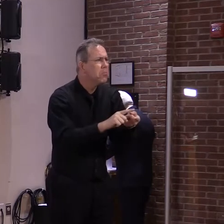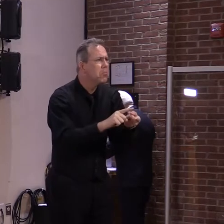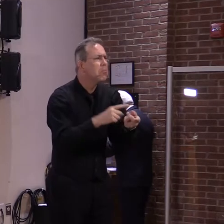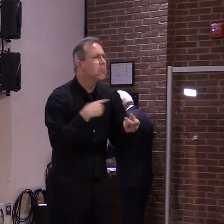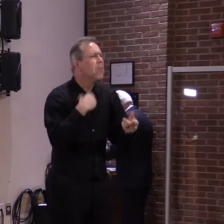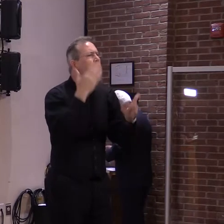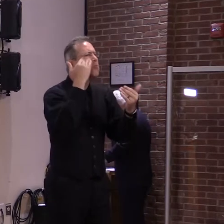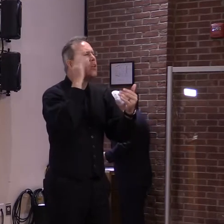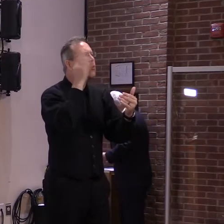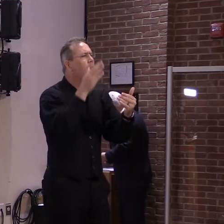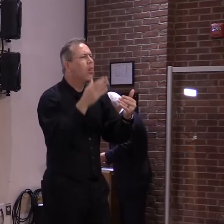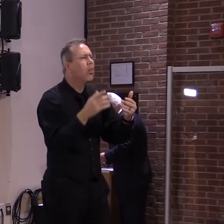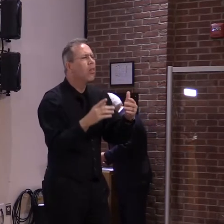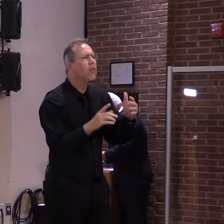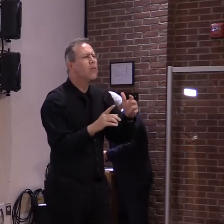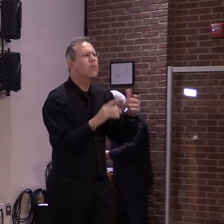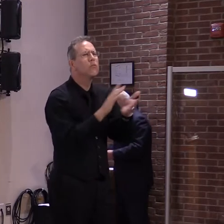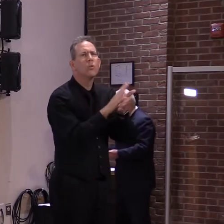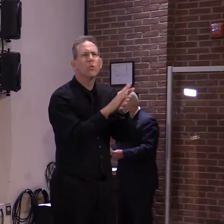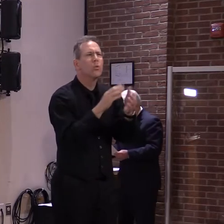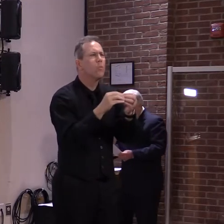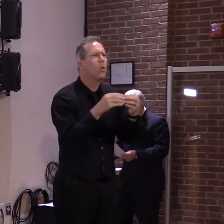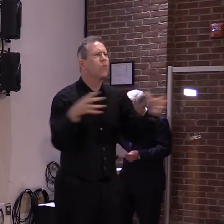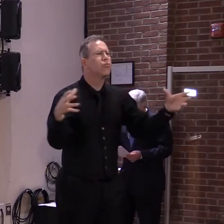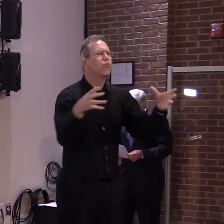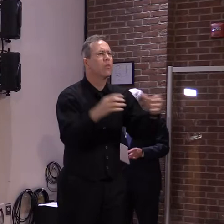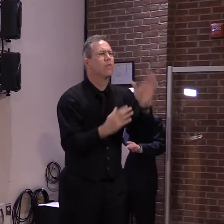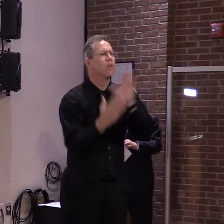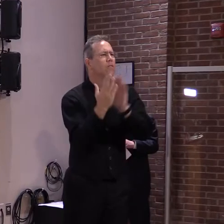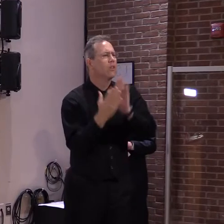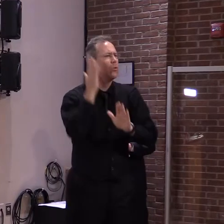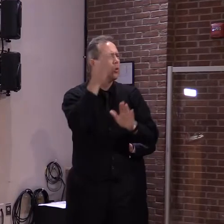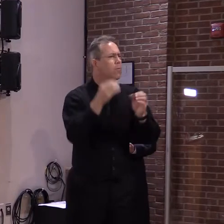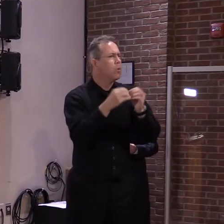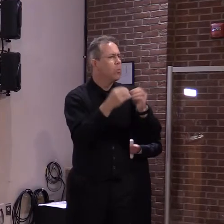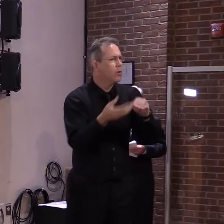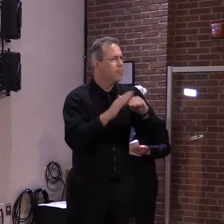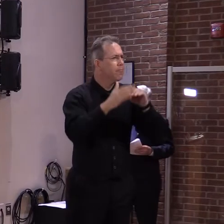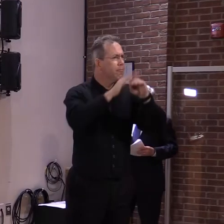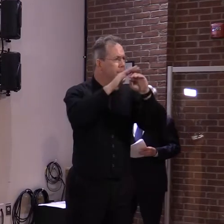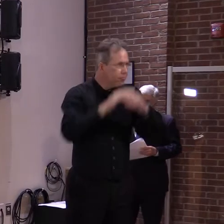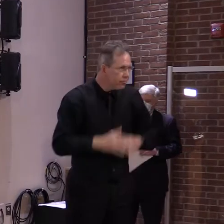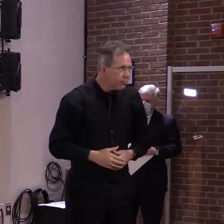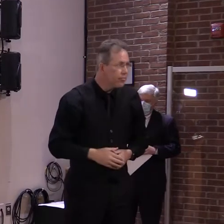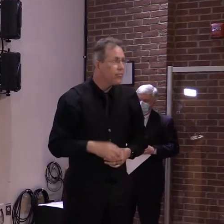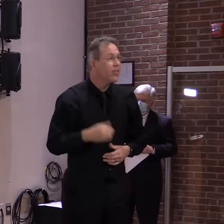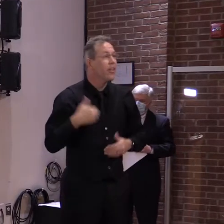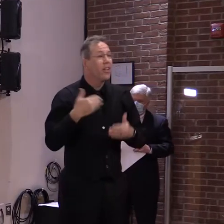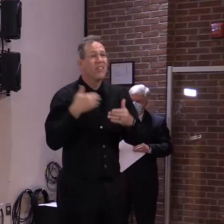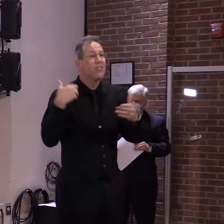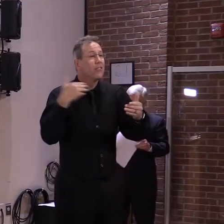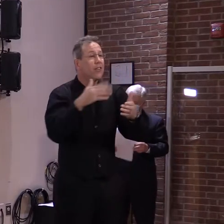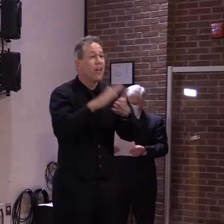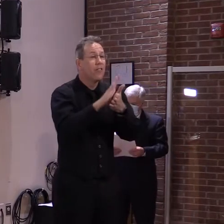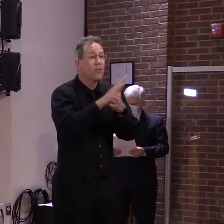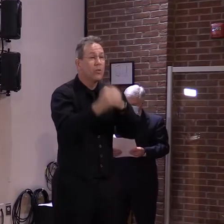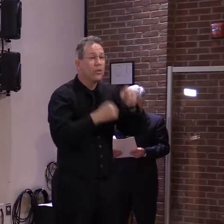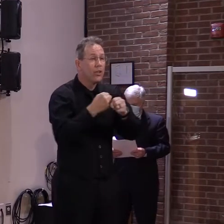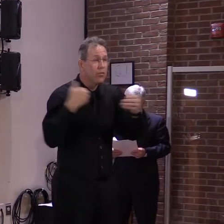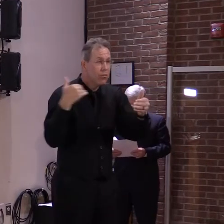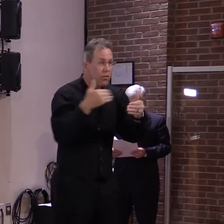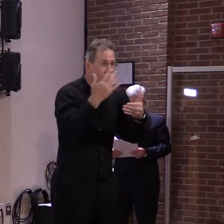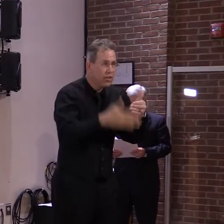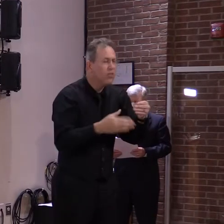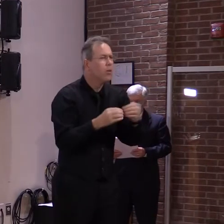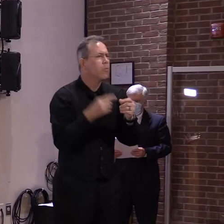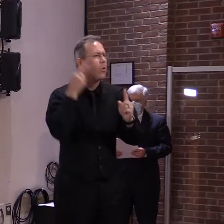opportunities. And confident that we'll end the year with more in-person than when we started. That concludes my report.